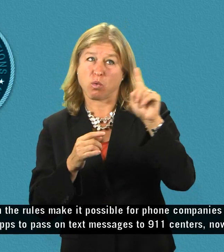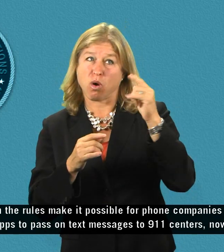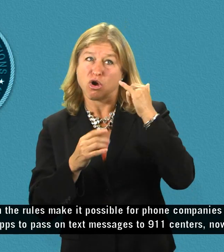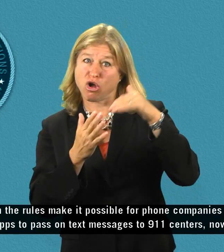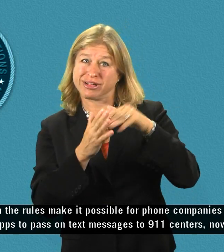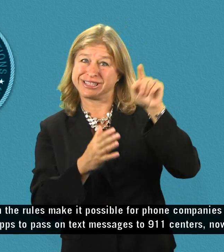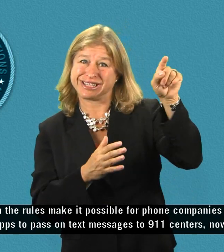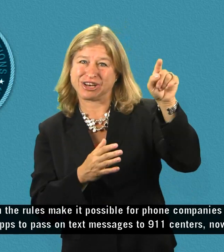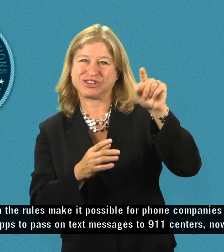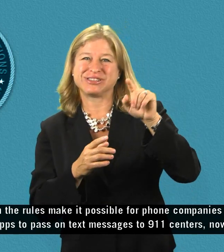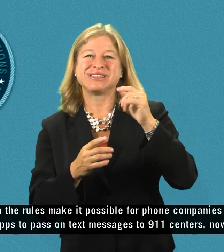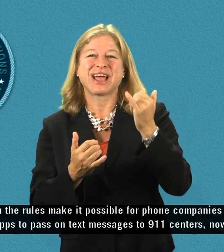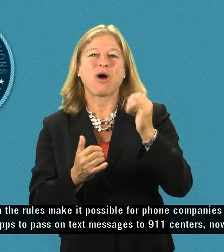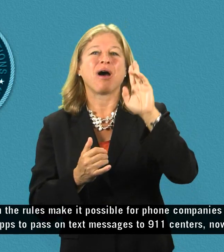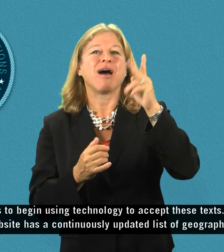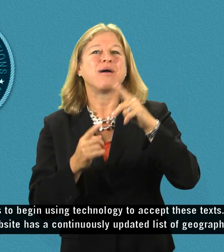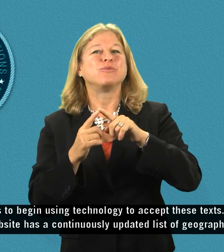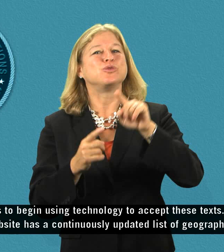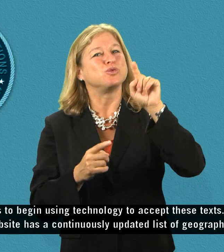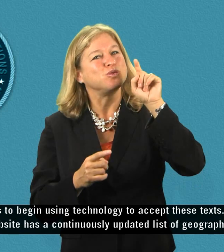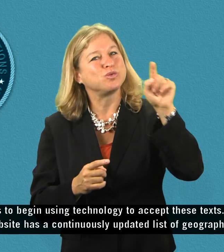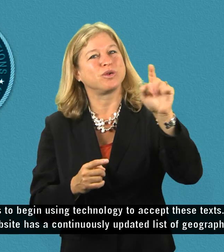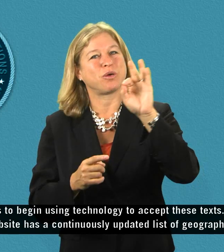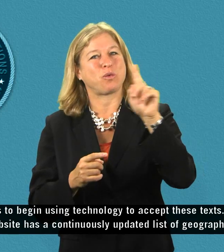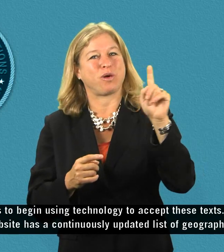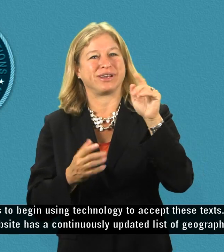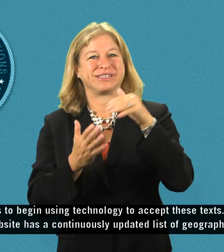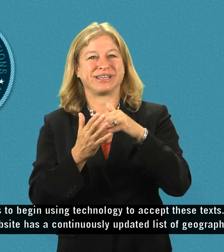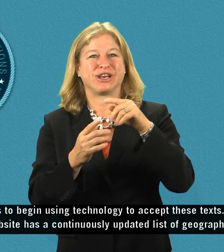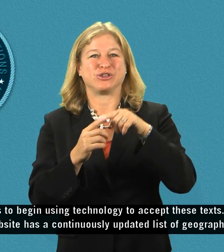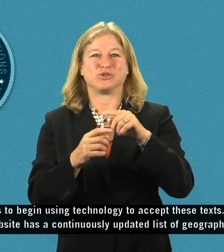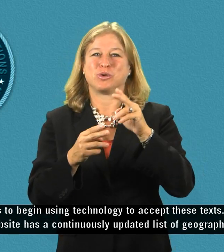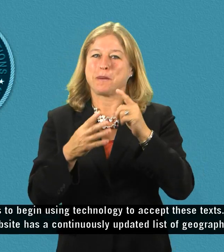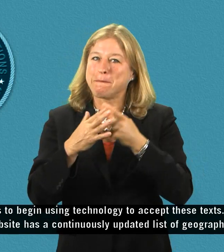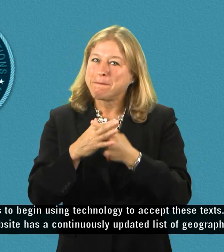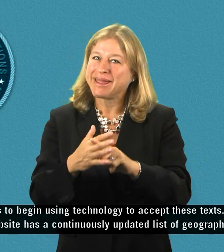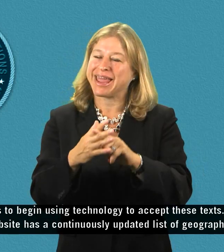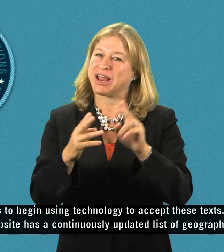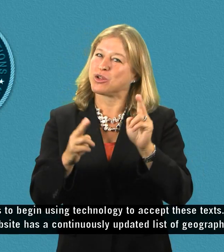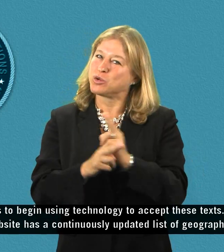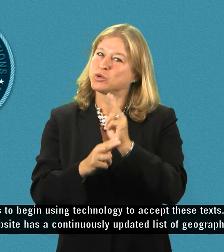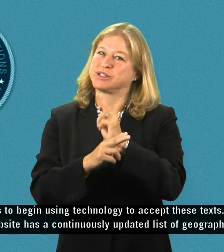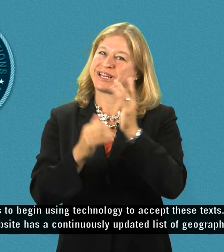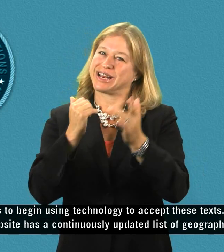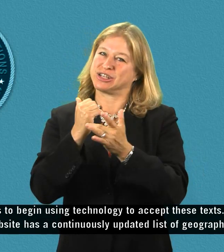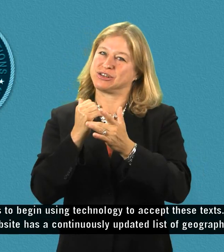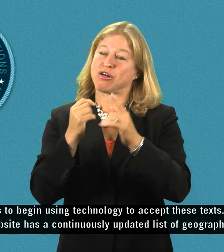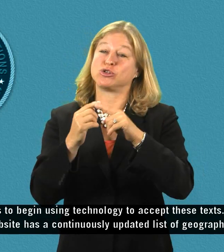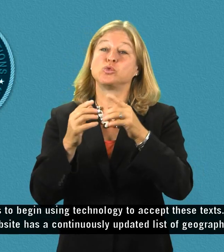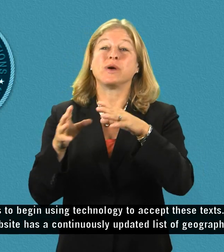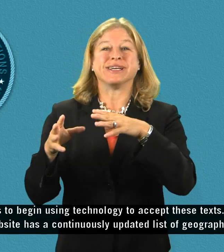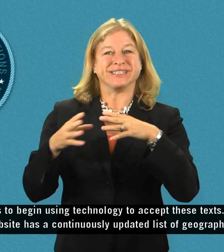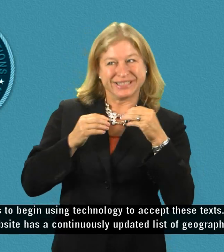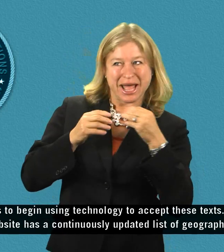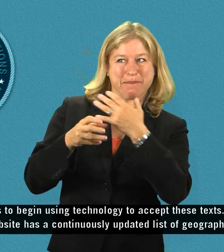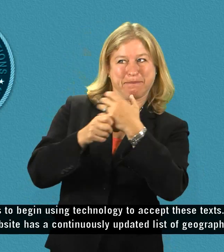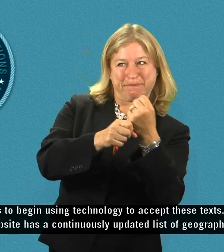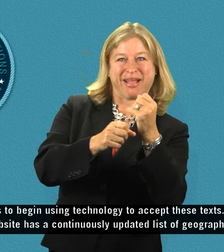to 911 centers, now it is up to the 911 centers to begin using technology to accept these texts.